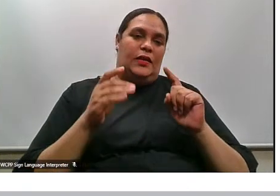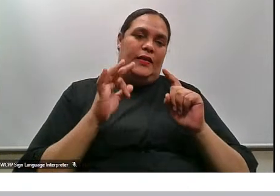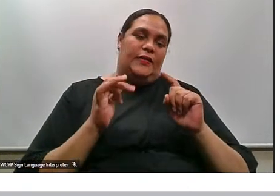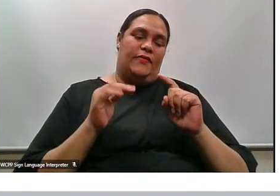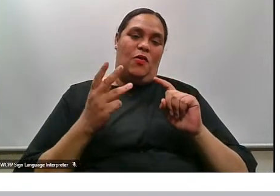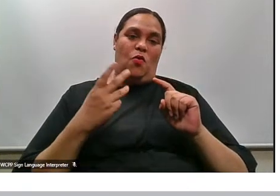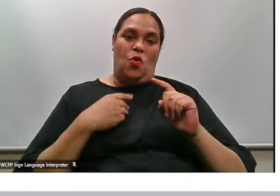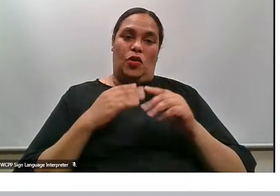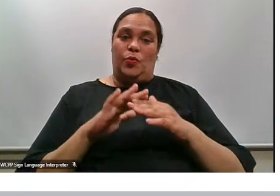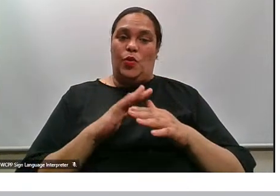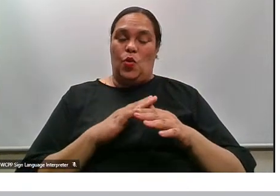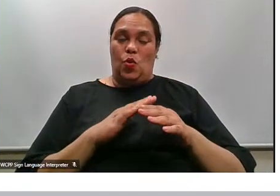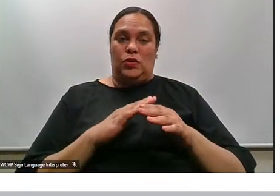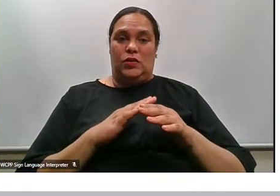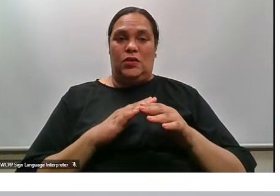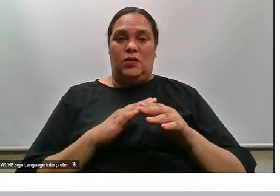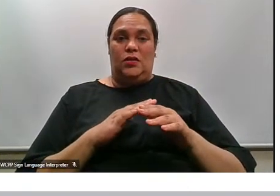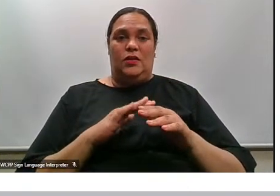was because